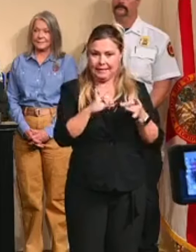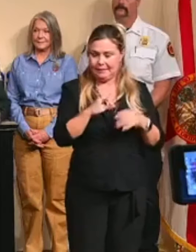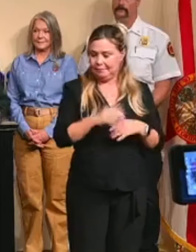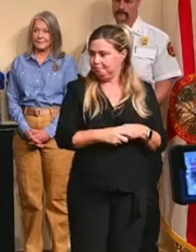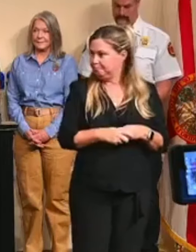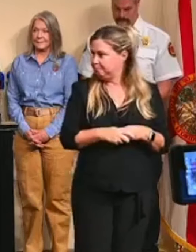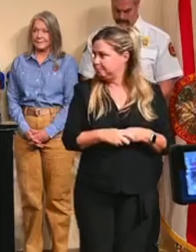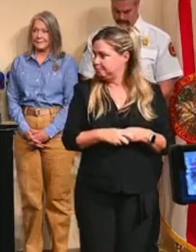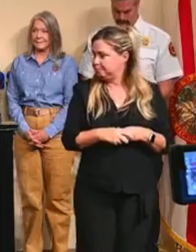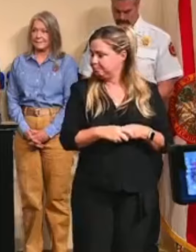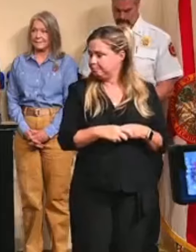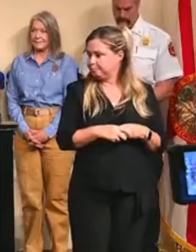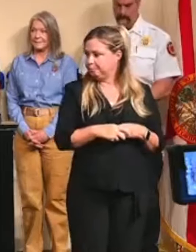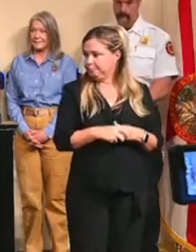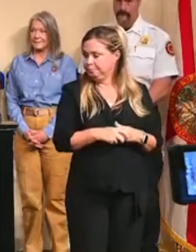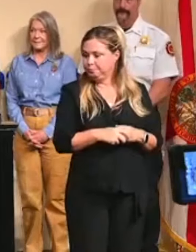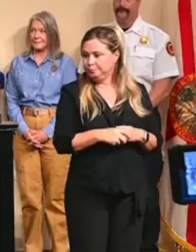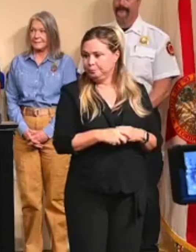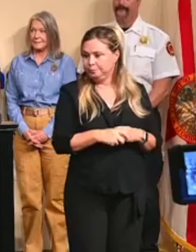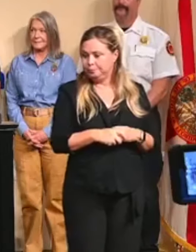Avalis.